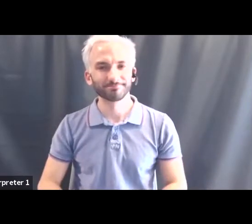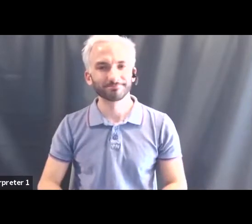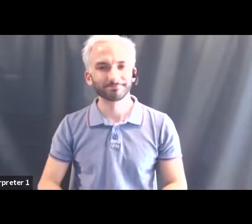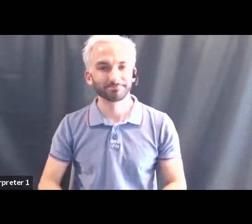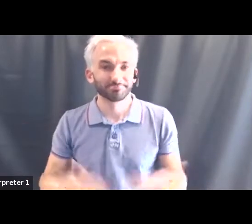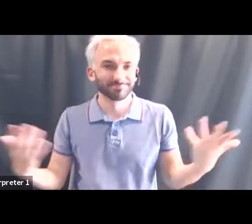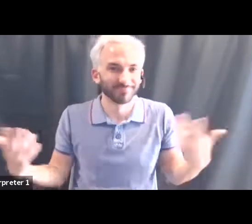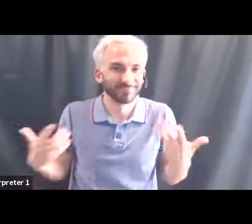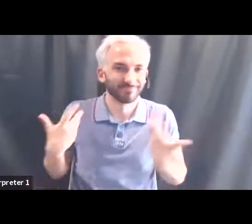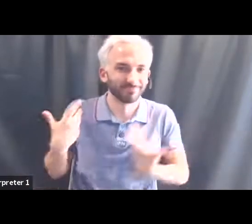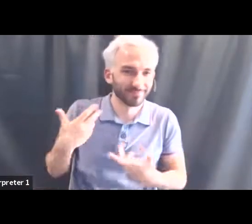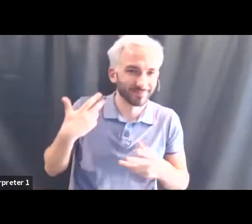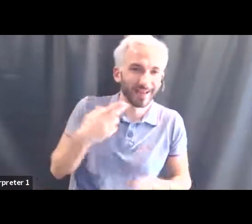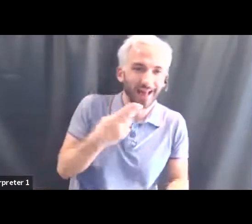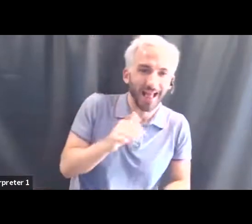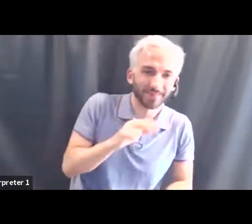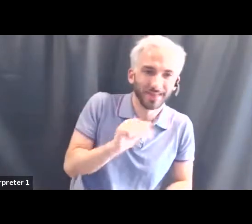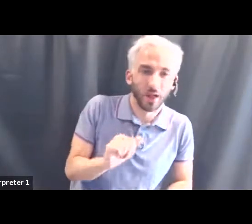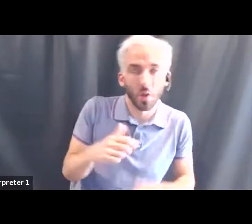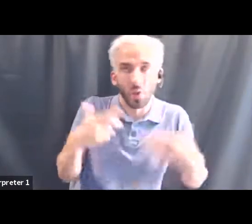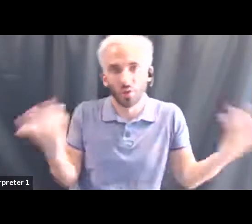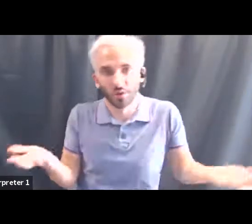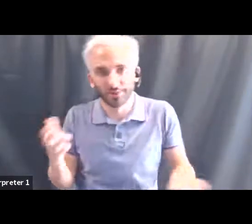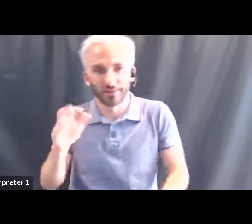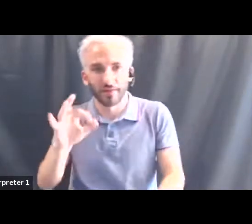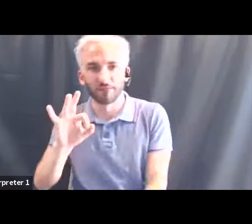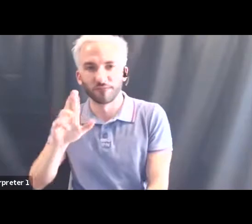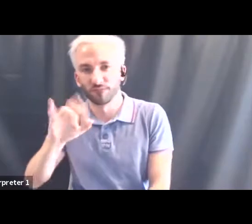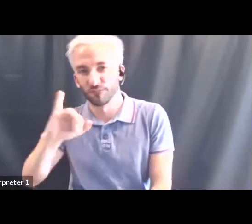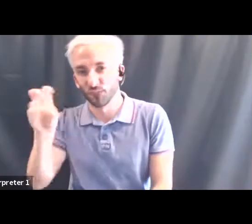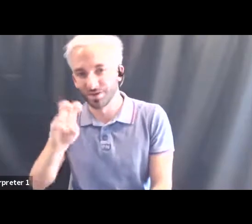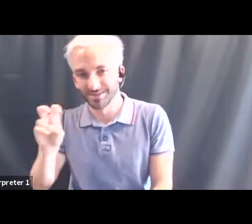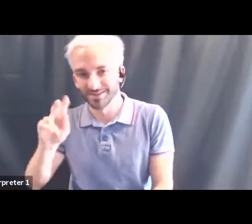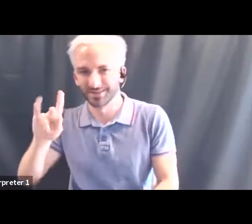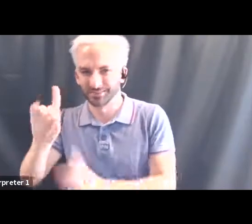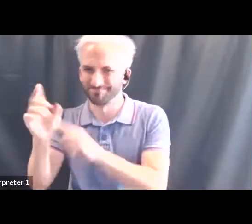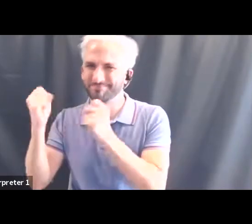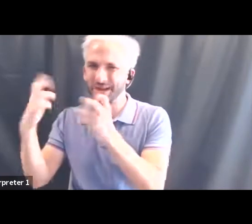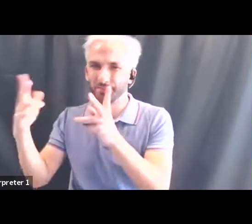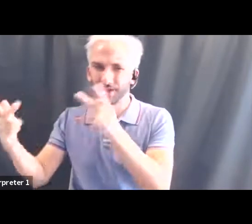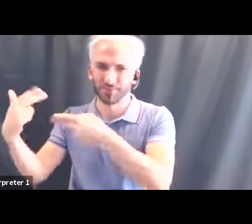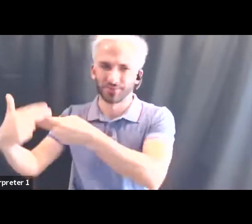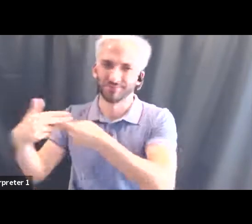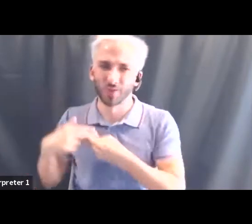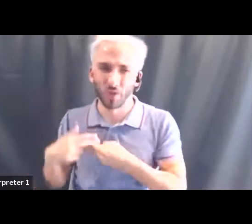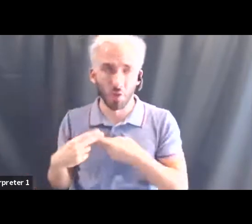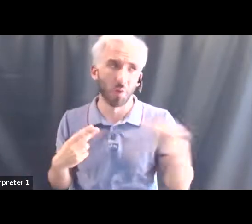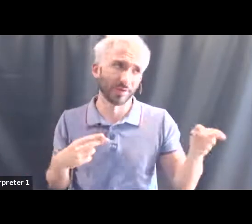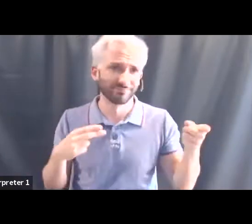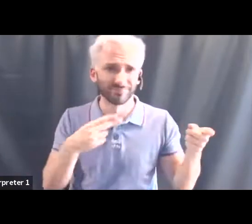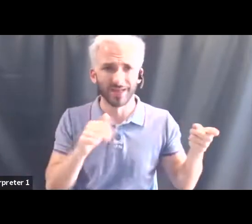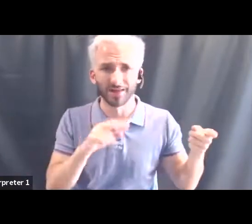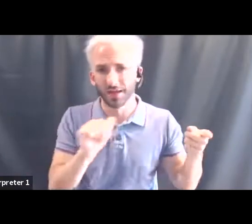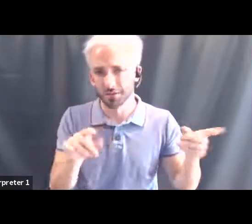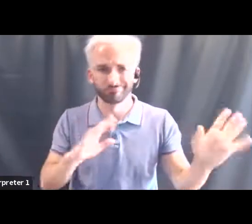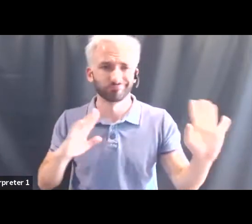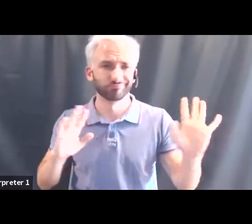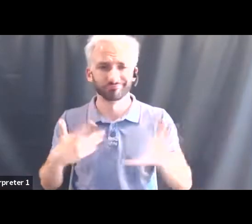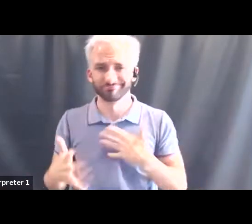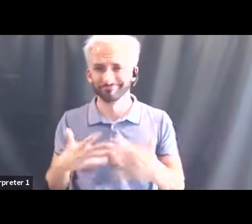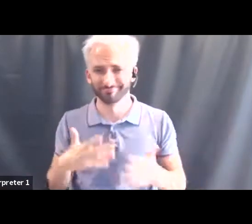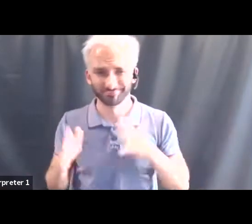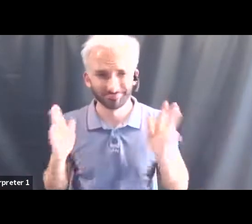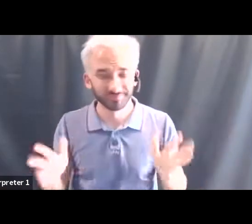I'm Hannah, AKA Frizz Kid. You can call me Frizz Kid or you can call me Hannah, it doesn't matter. And I'm really